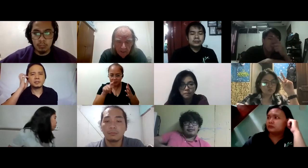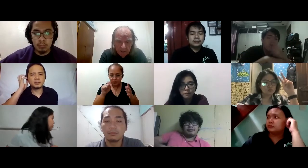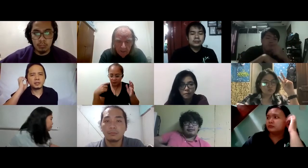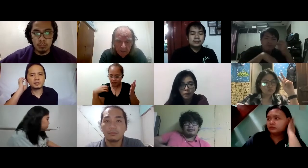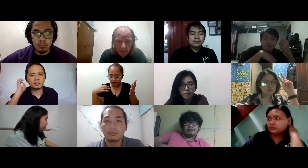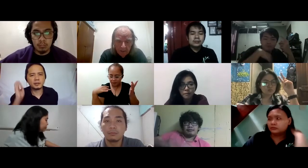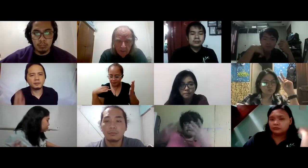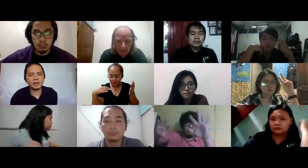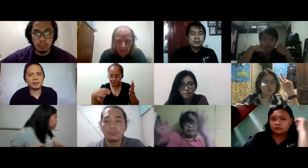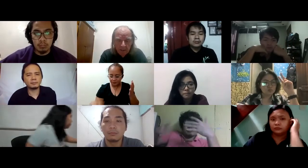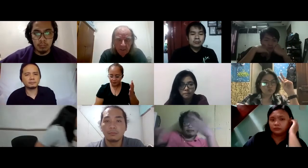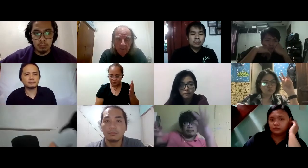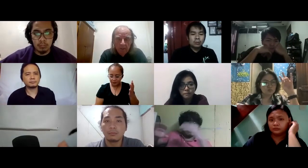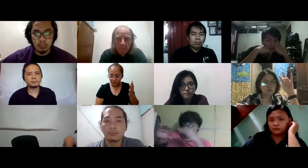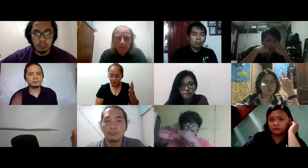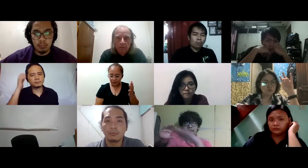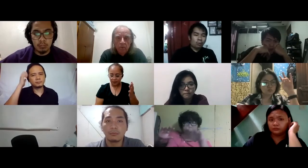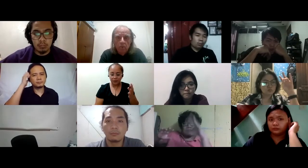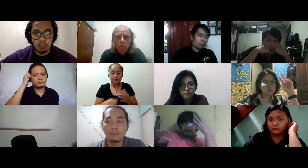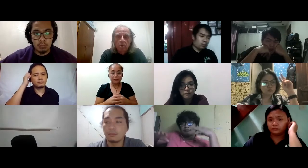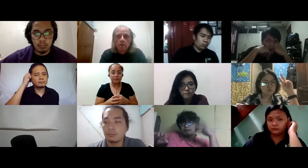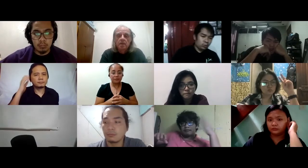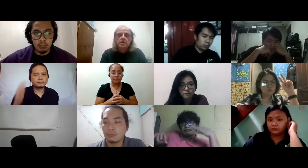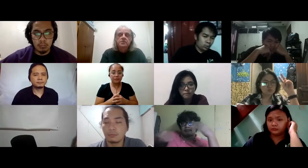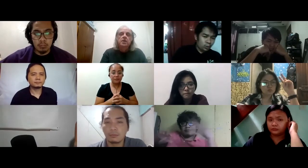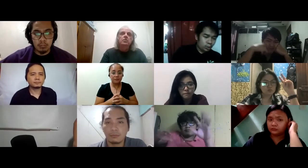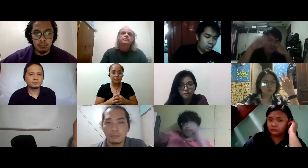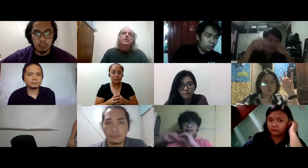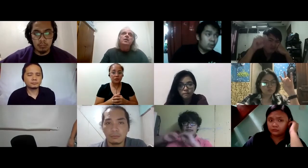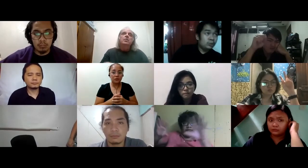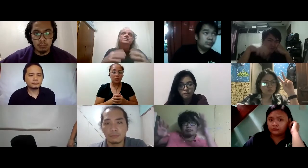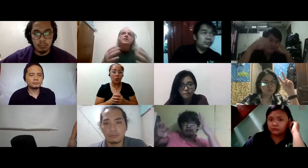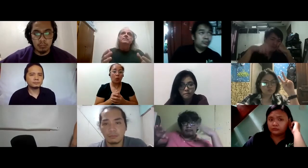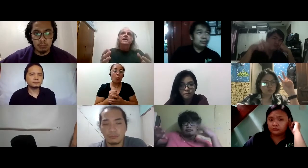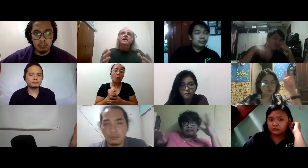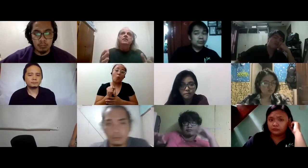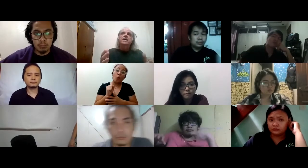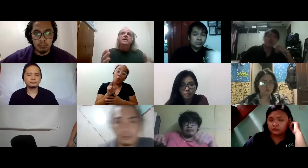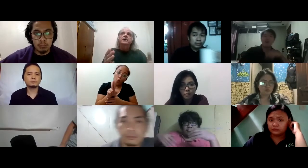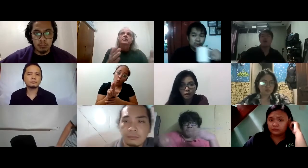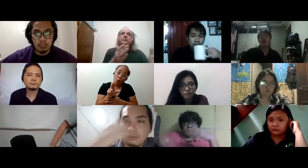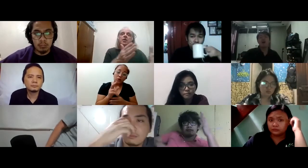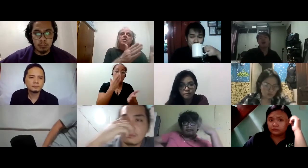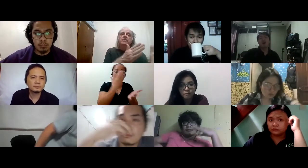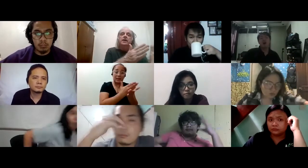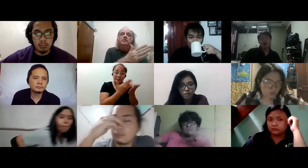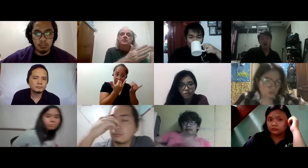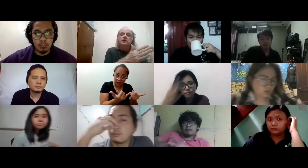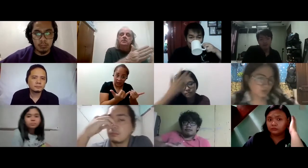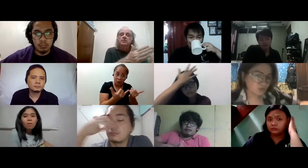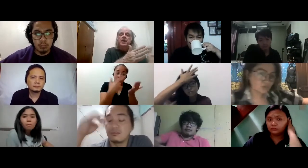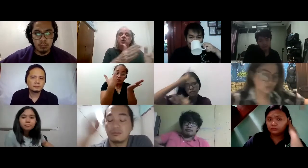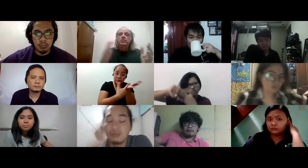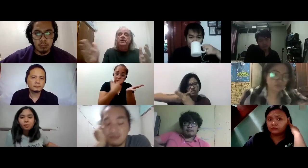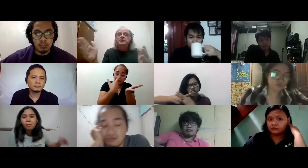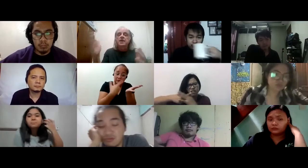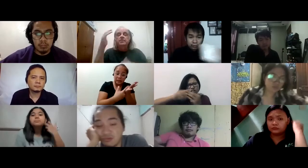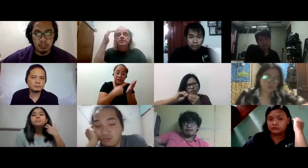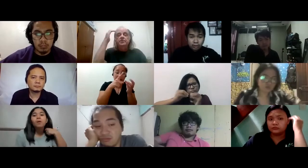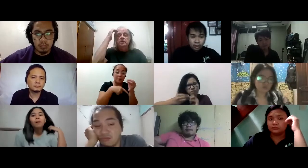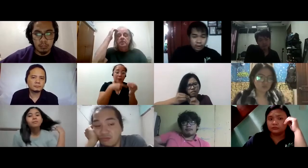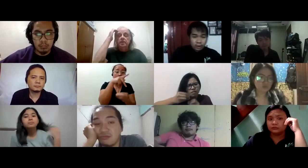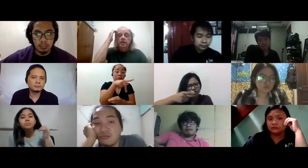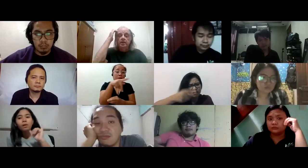Okay, sir, that's clear, right. Right, or so we stop now, and then you talk about the PowerPoints